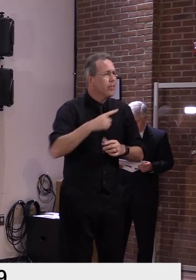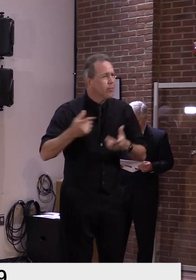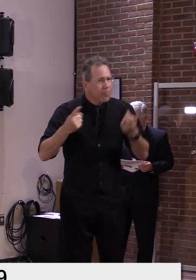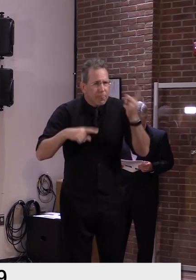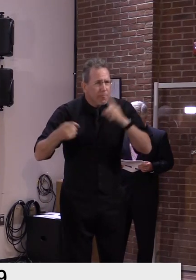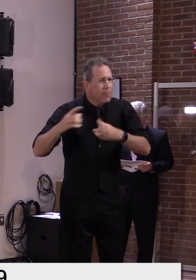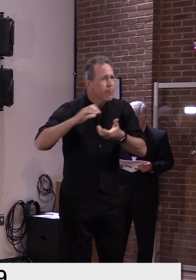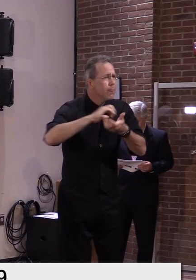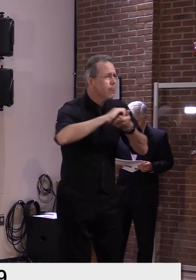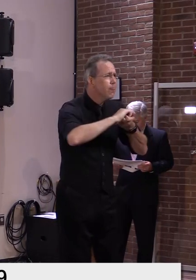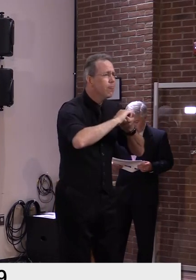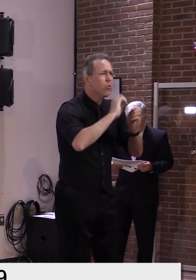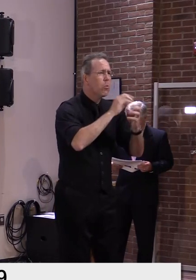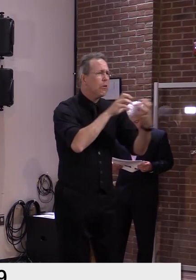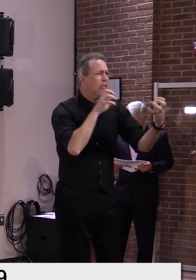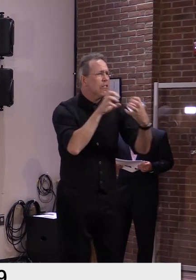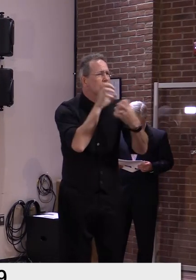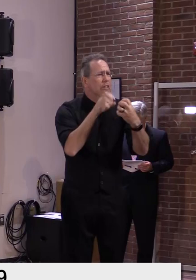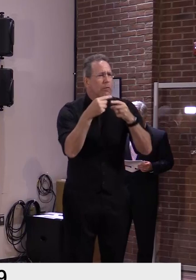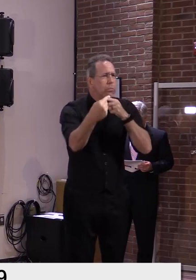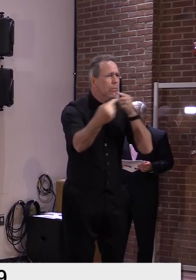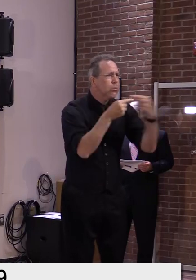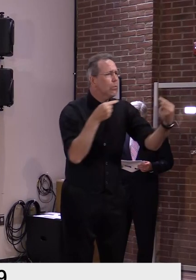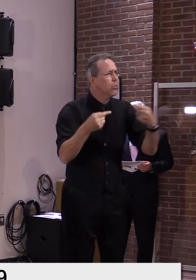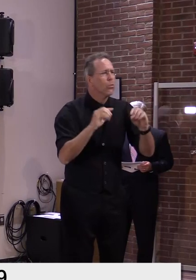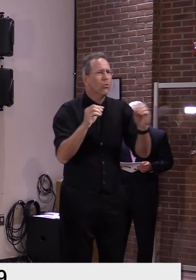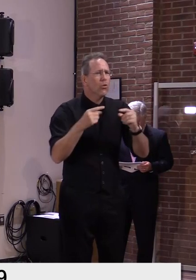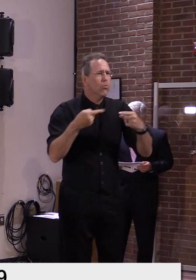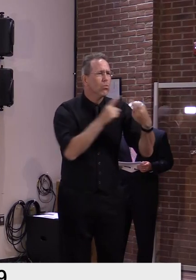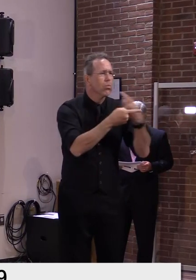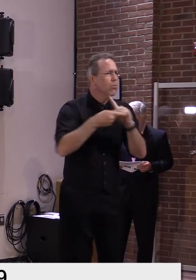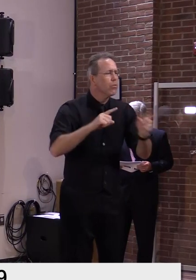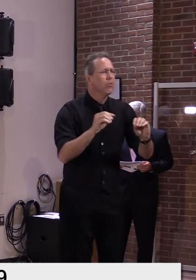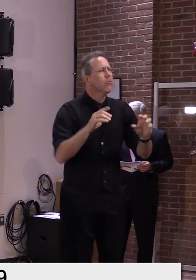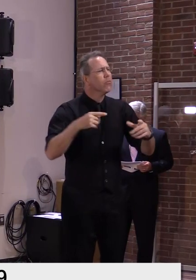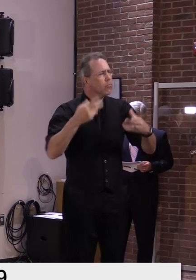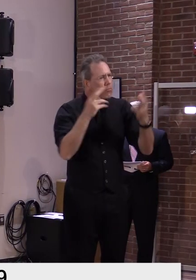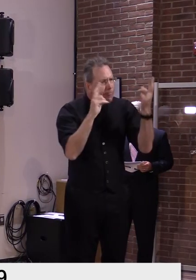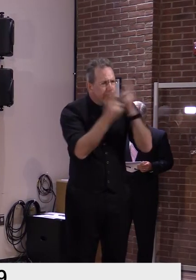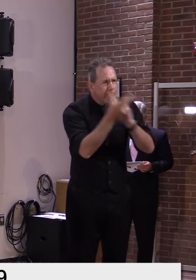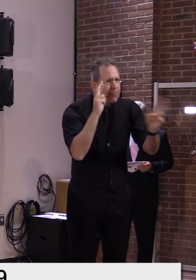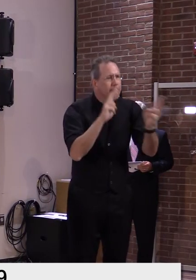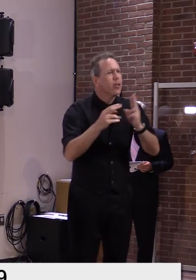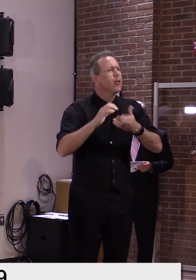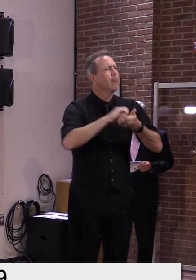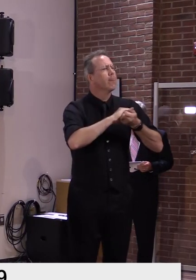get to the goal of treating one another equitably.